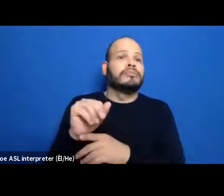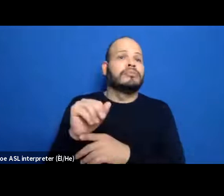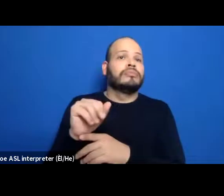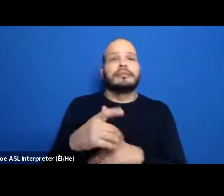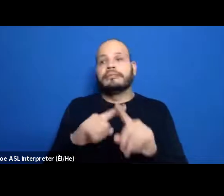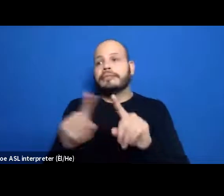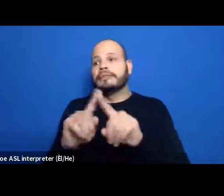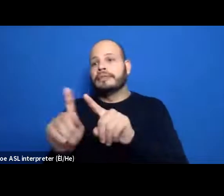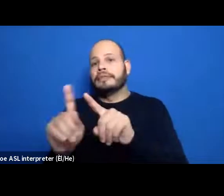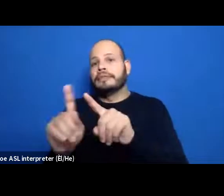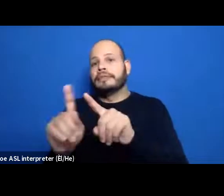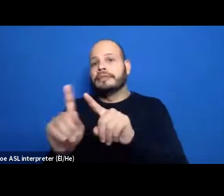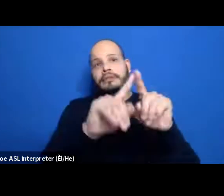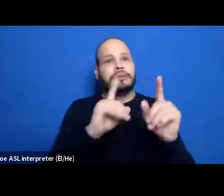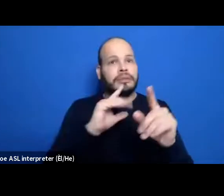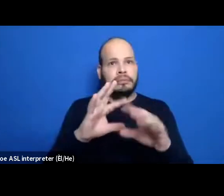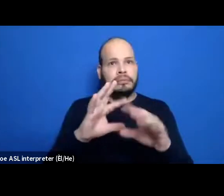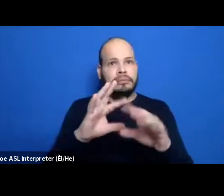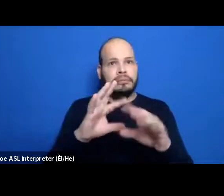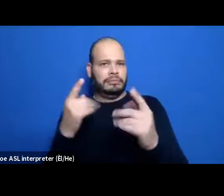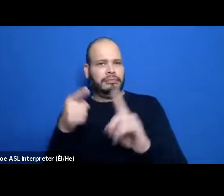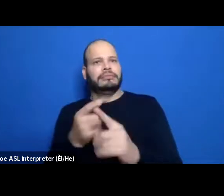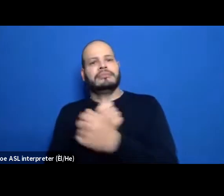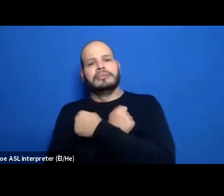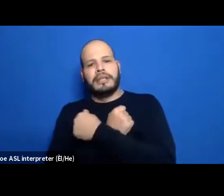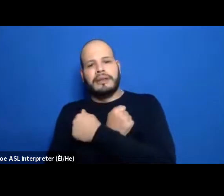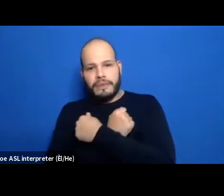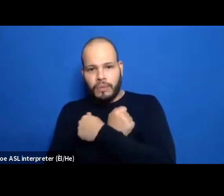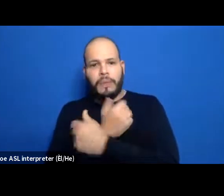that's where affirmations are so important.